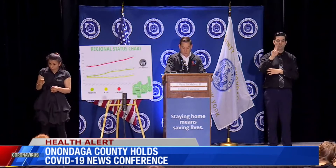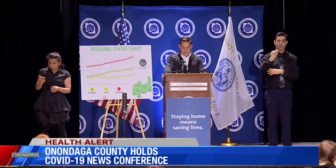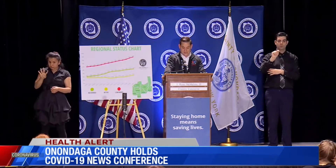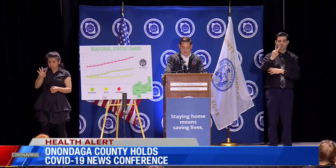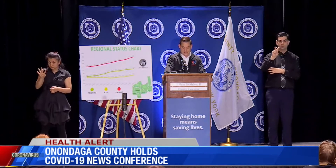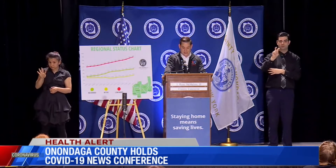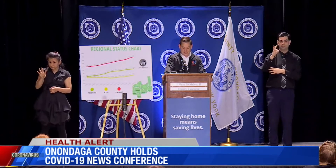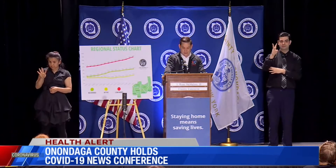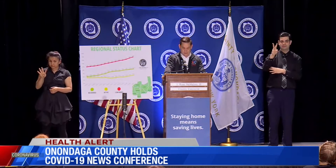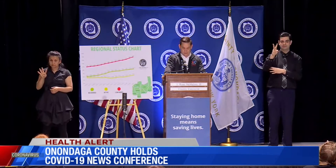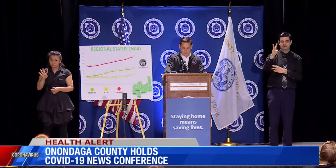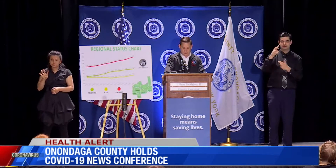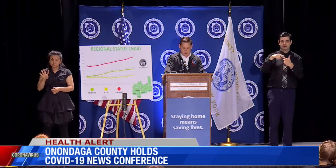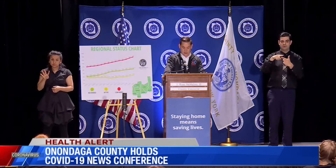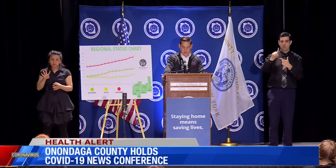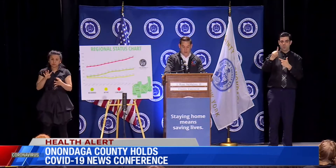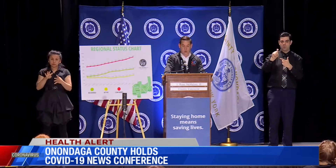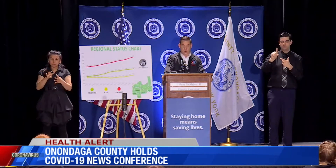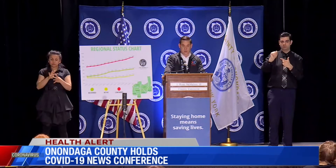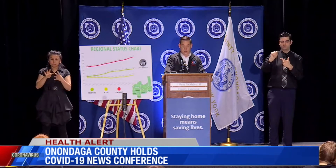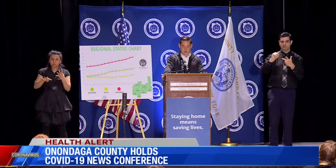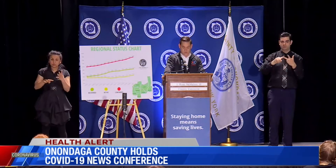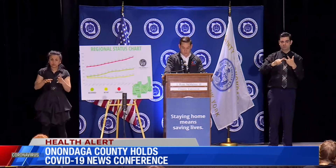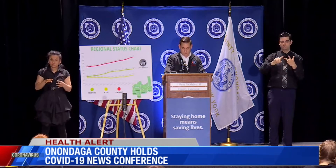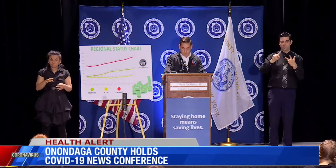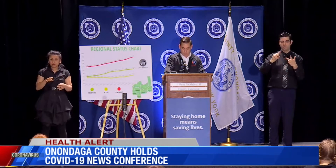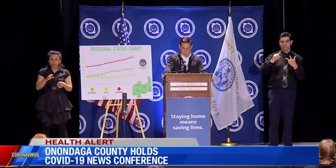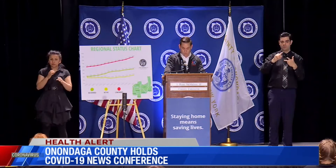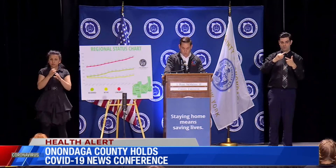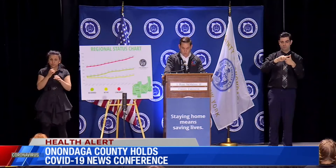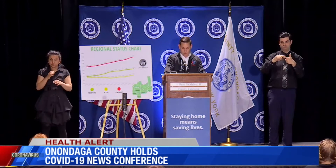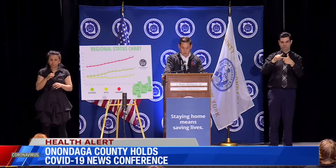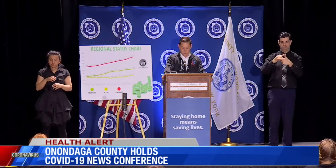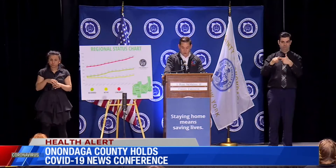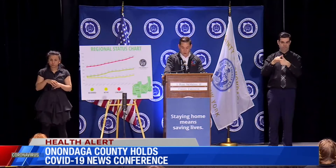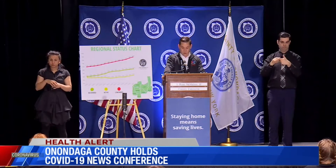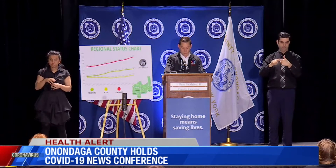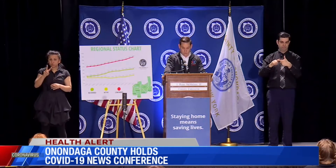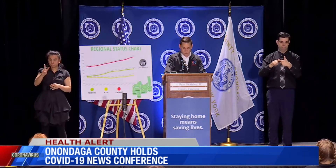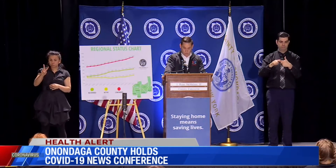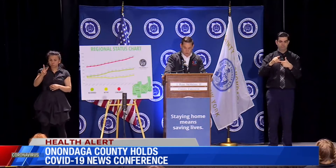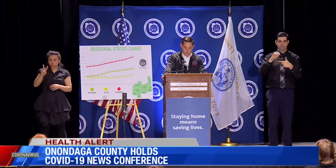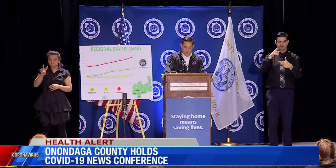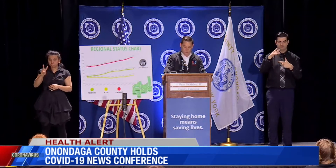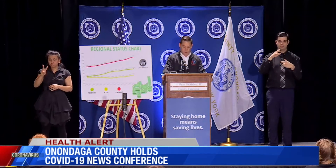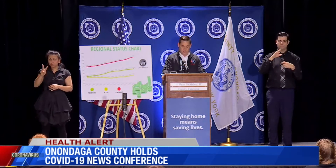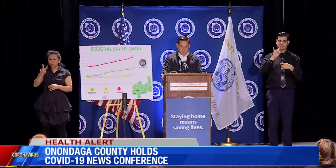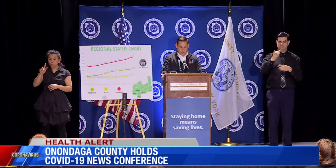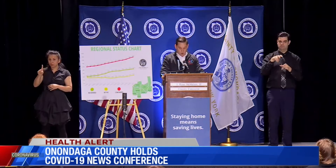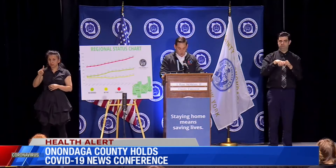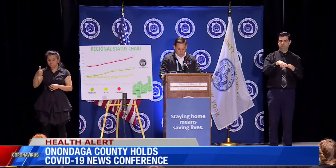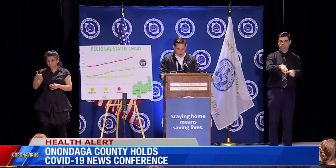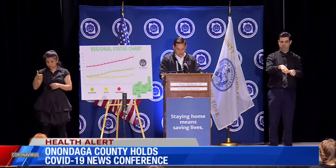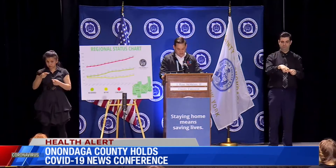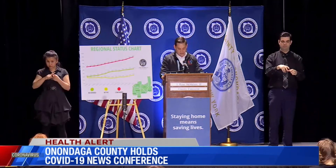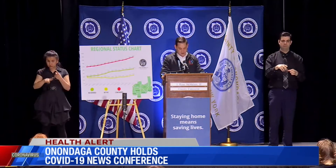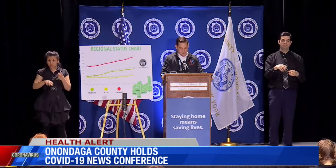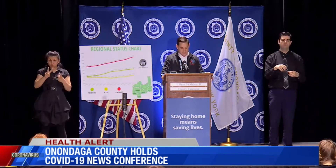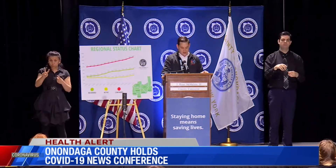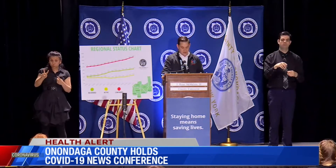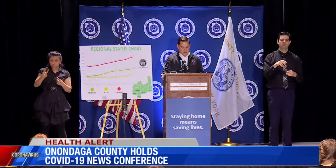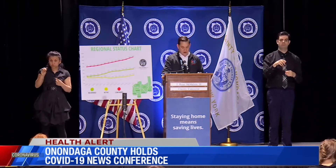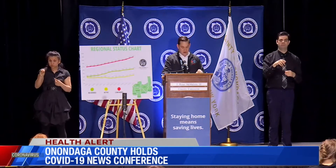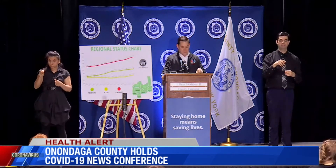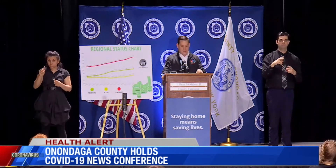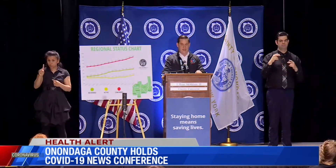or 116, again, that's 216, 120, 123, or